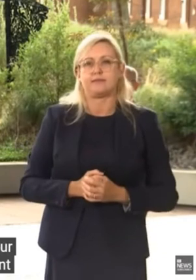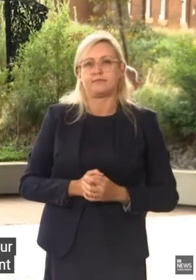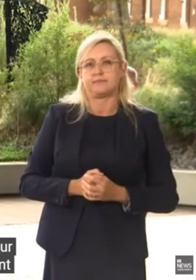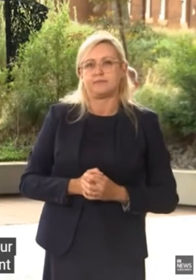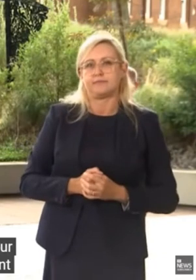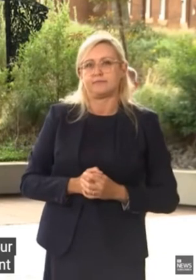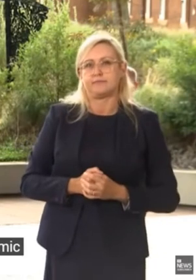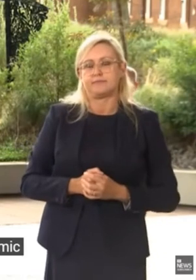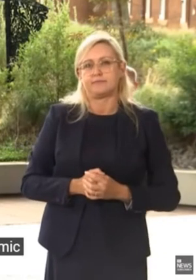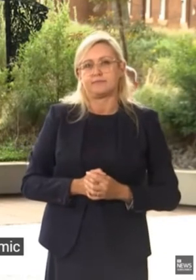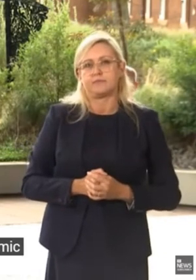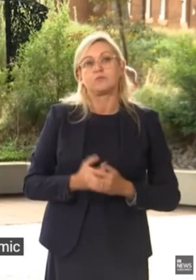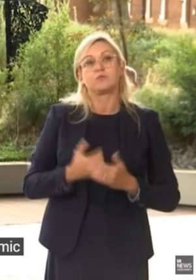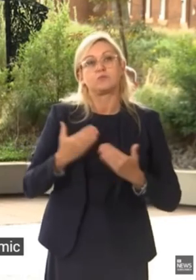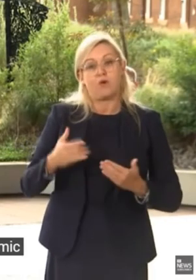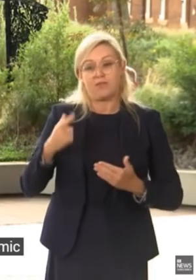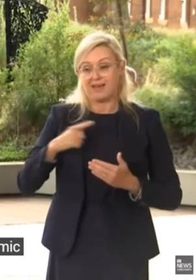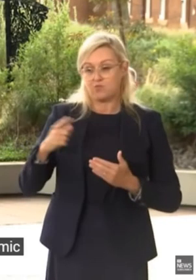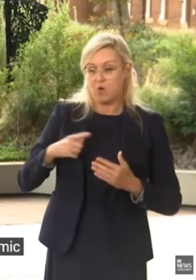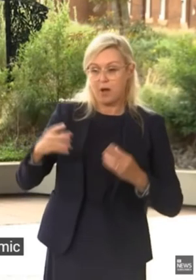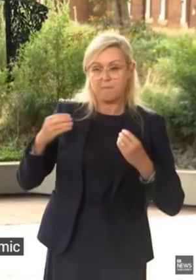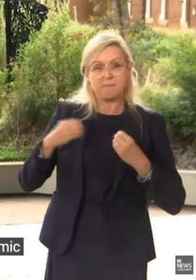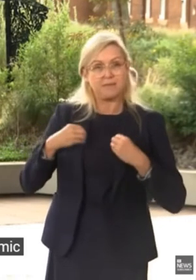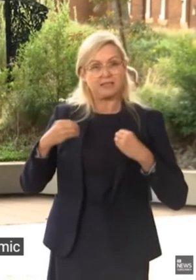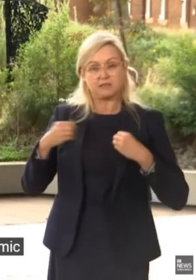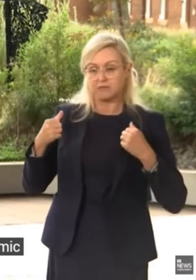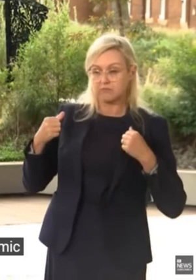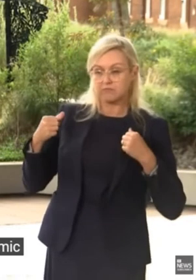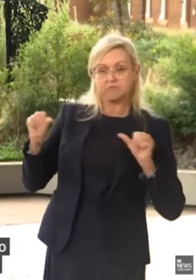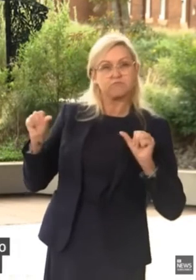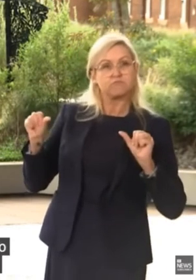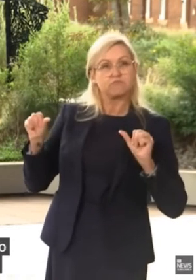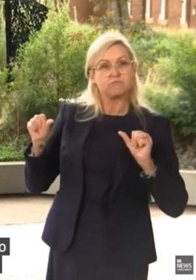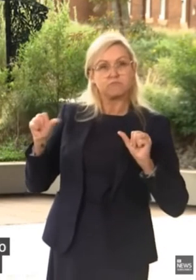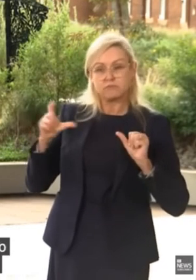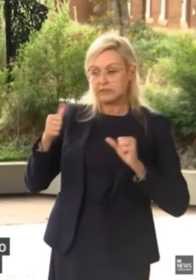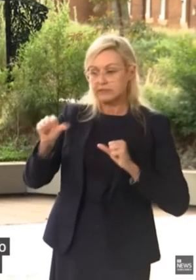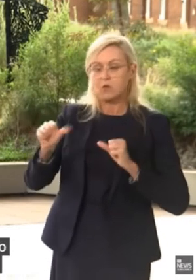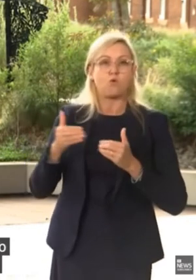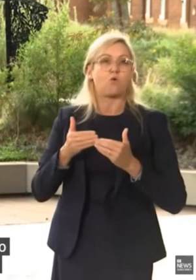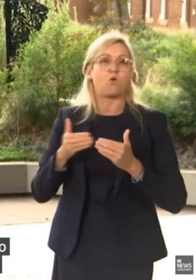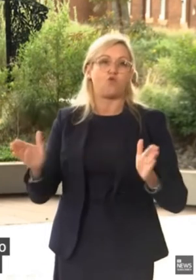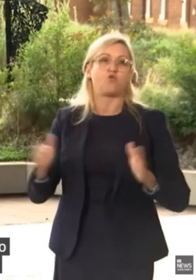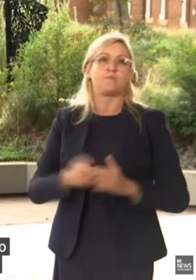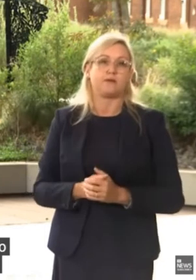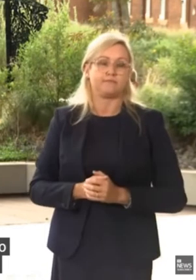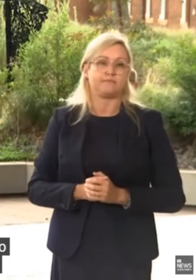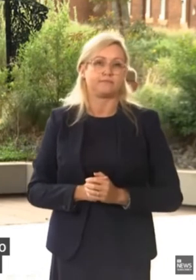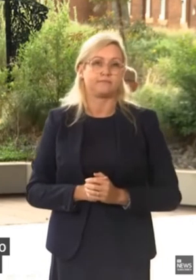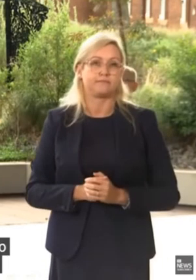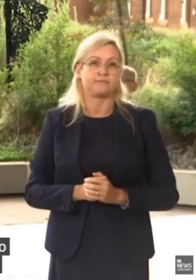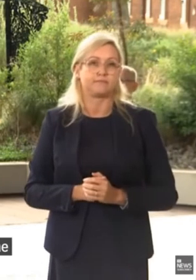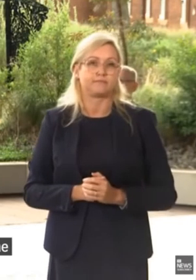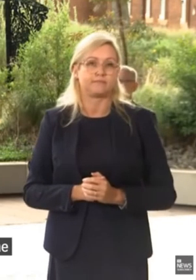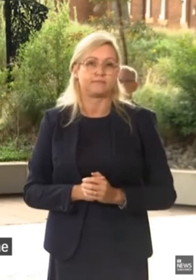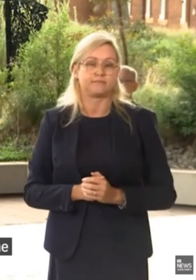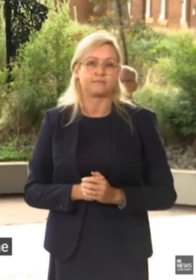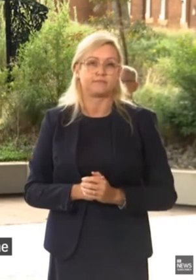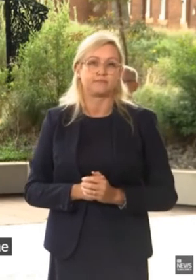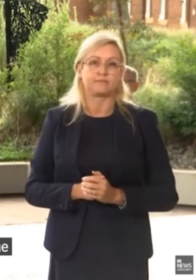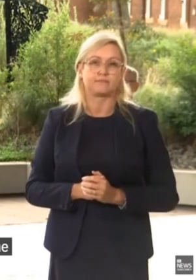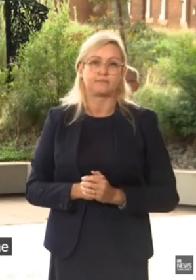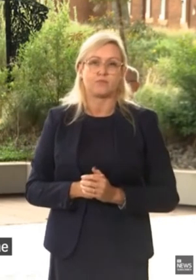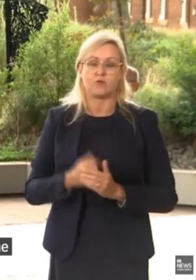state. That has meant we've been able to get businesses through some of the darkest and terrible days of lockdown. We are in a